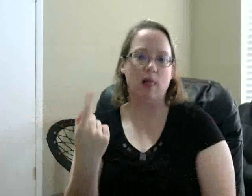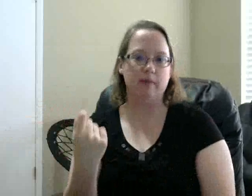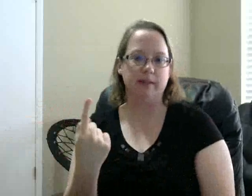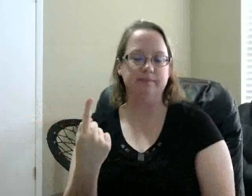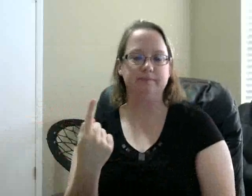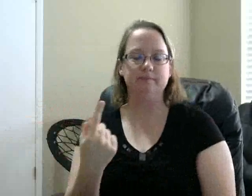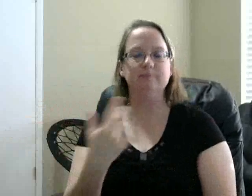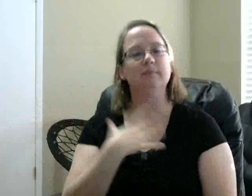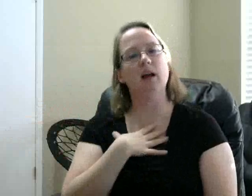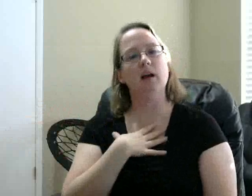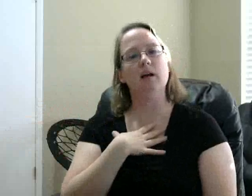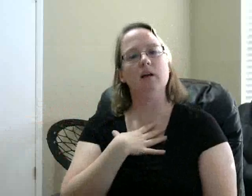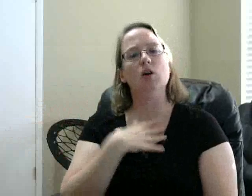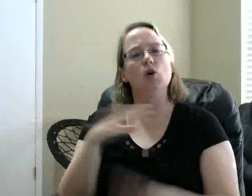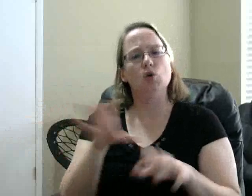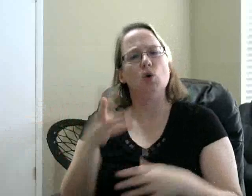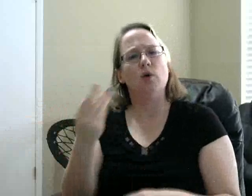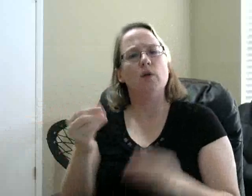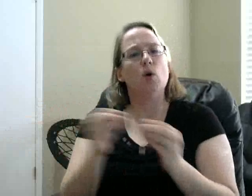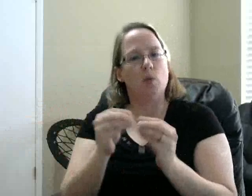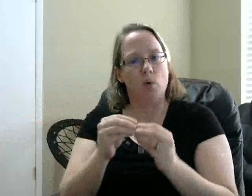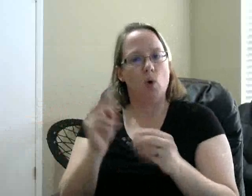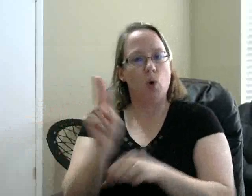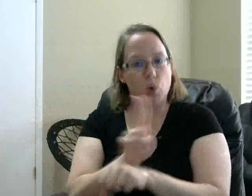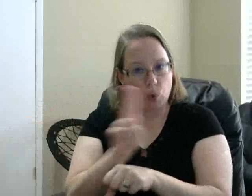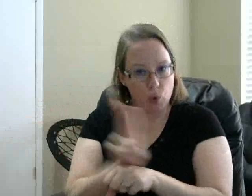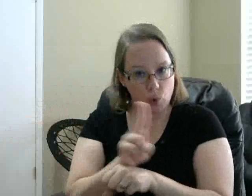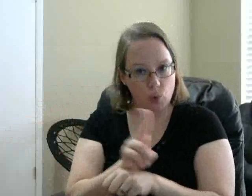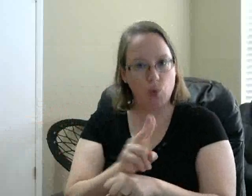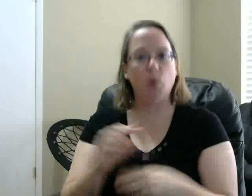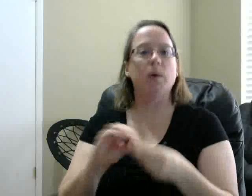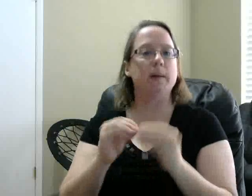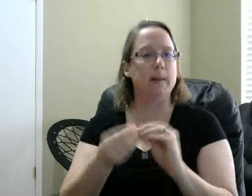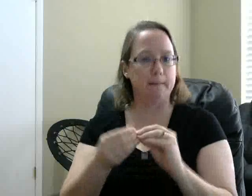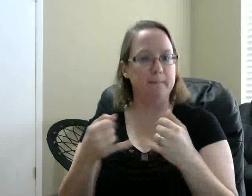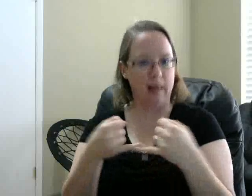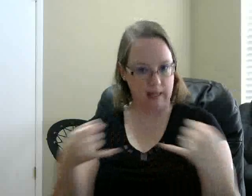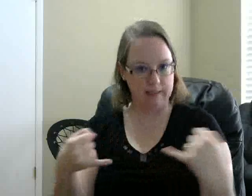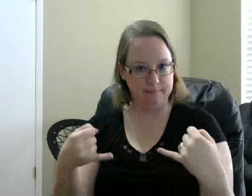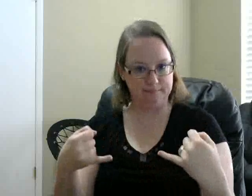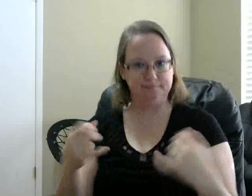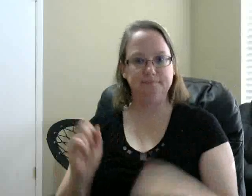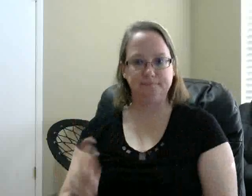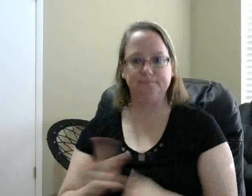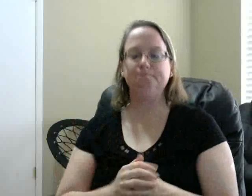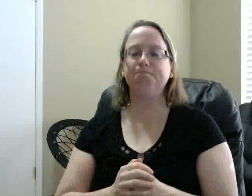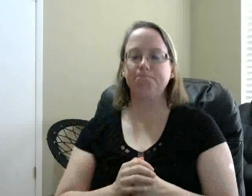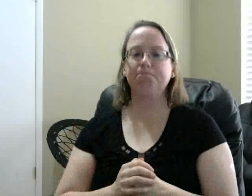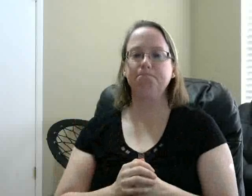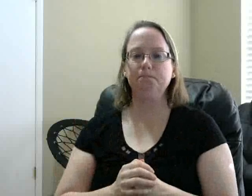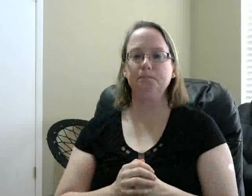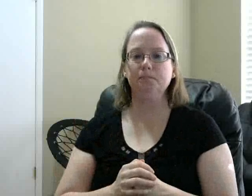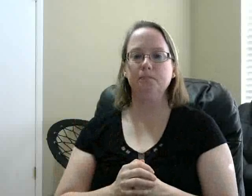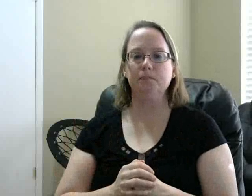so nice, I'm going to do a few more problems using it. Although, as I use it, I'm sure I'll just continue to confuse you because I'll write so much on top of it. But let's